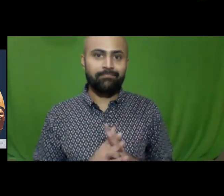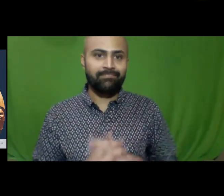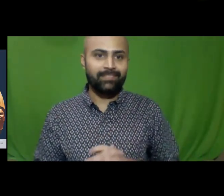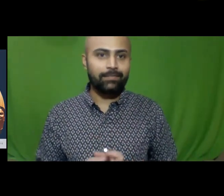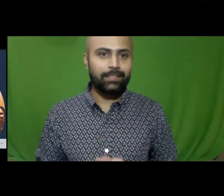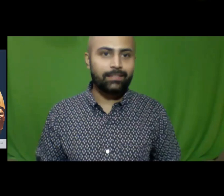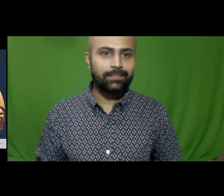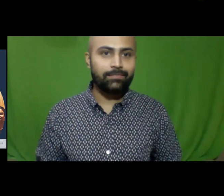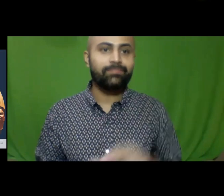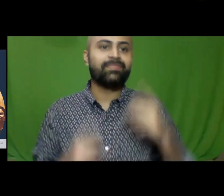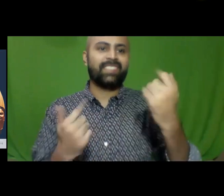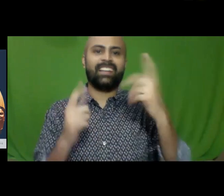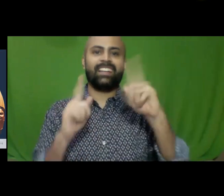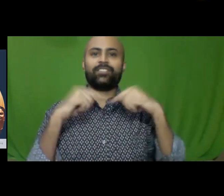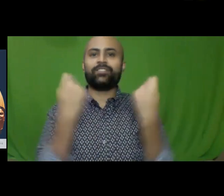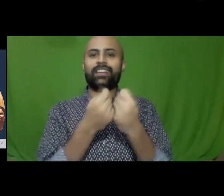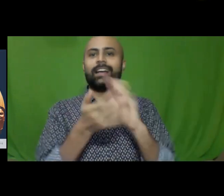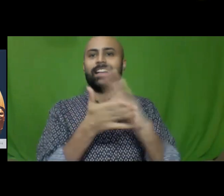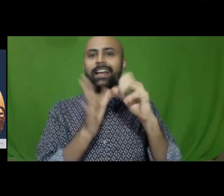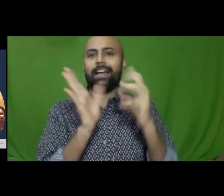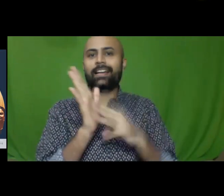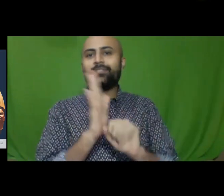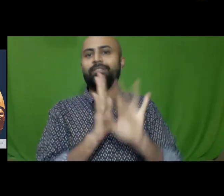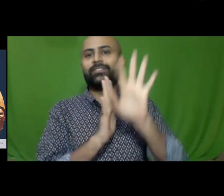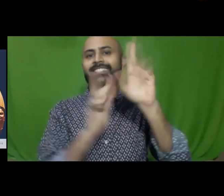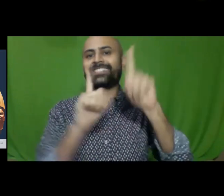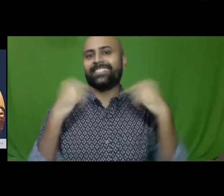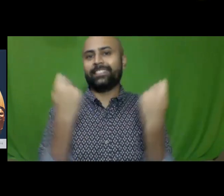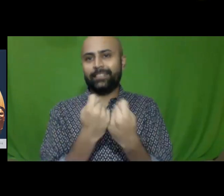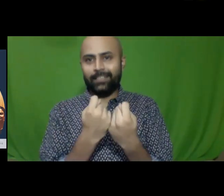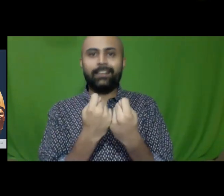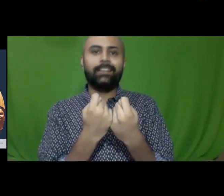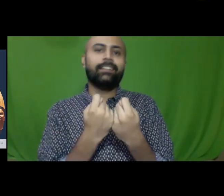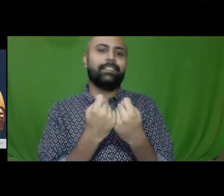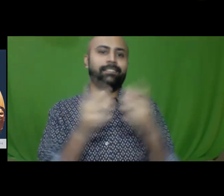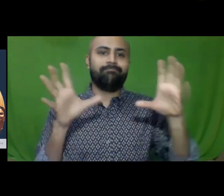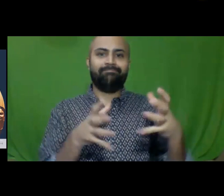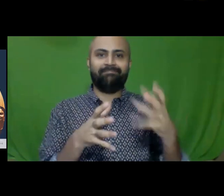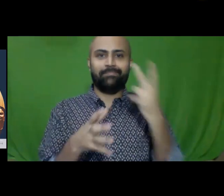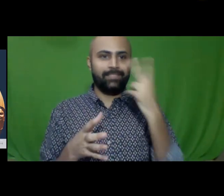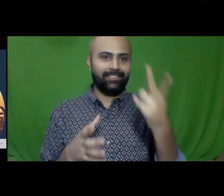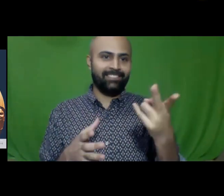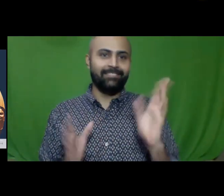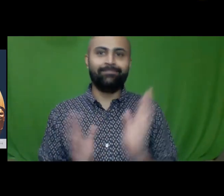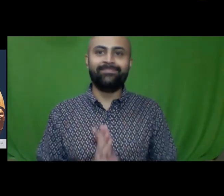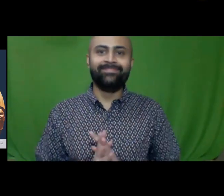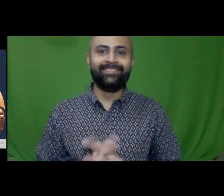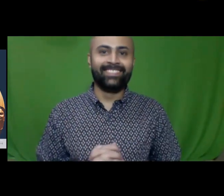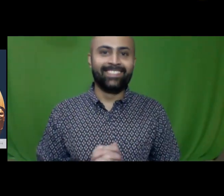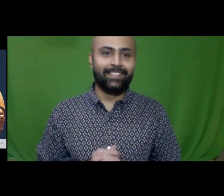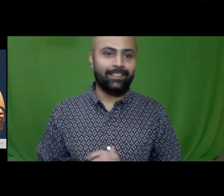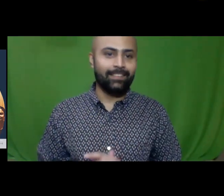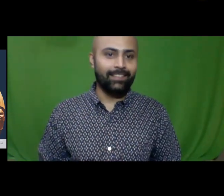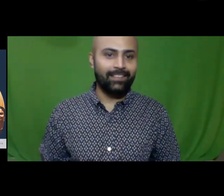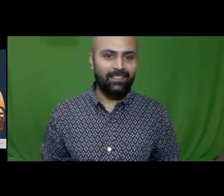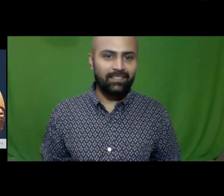to the empowerment, we did the D.Ed course. And this is the HAM team, the Hero Million team, and we all